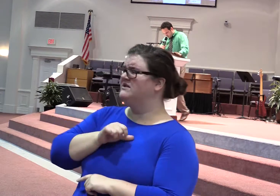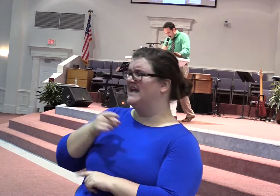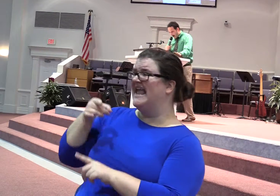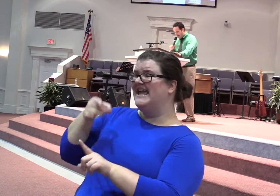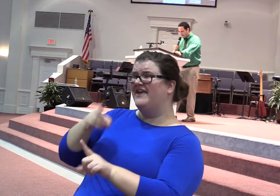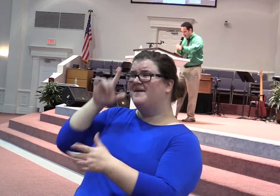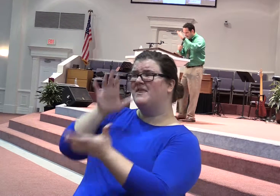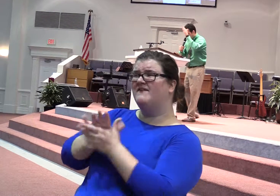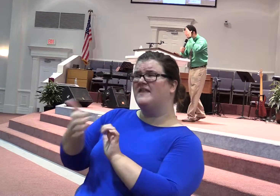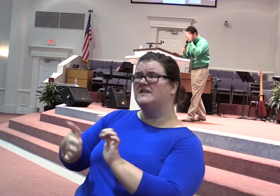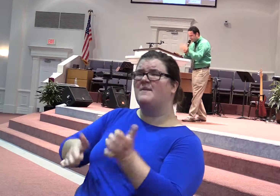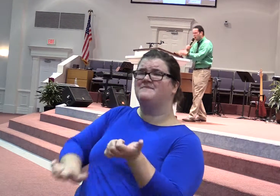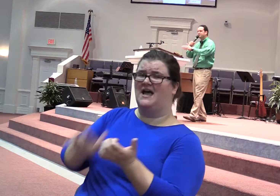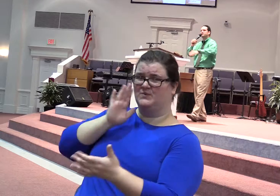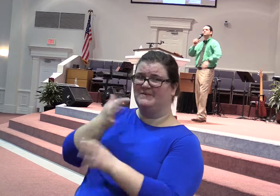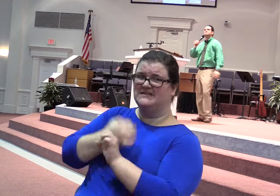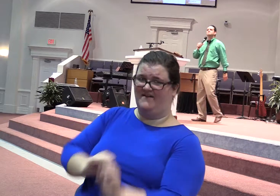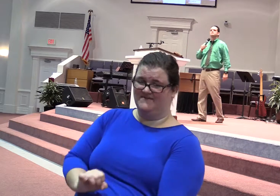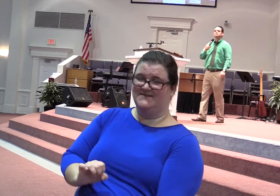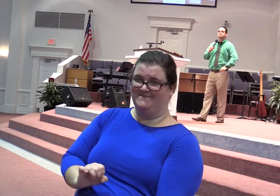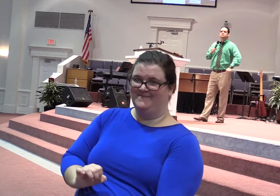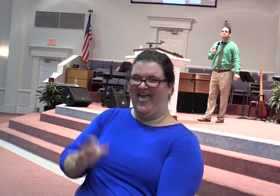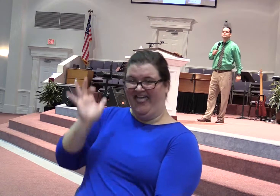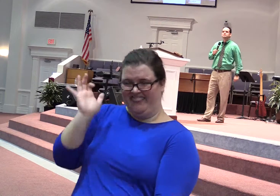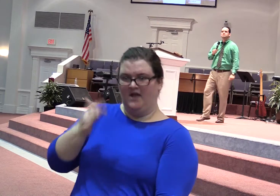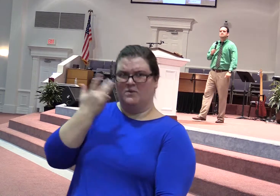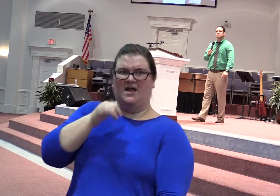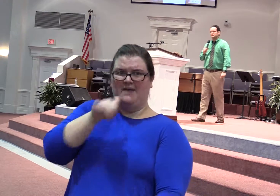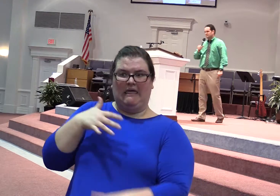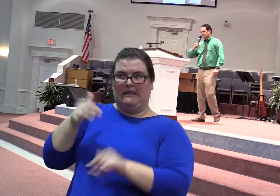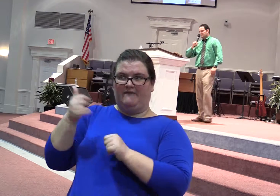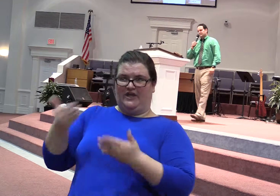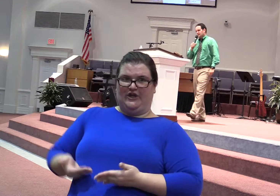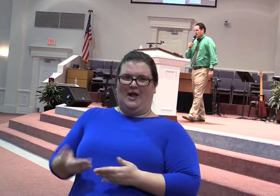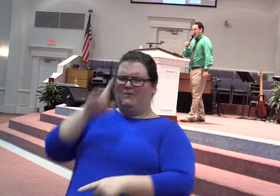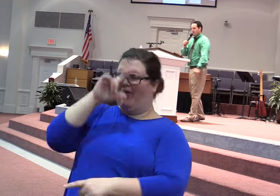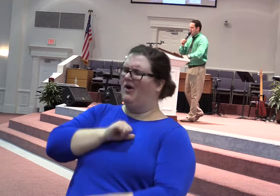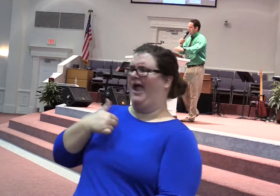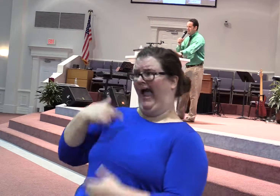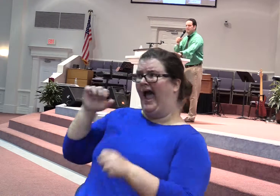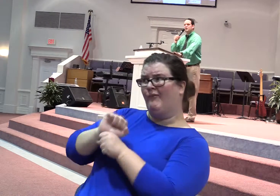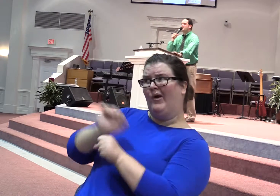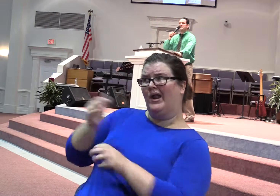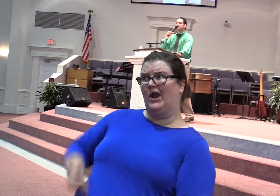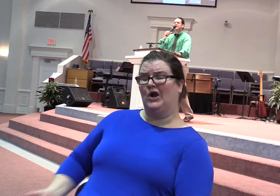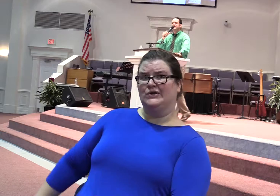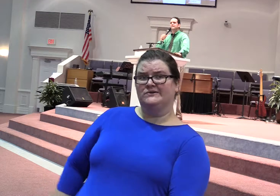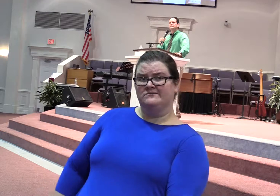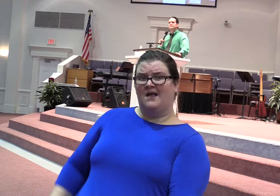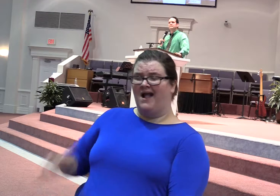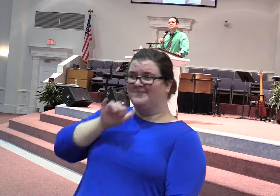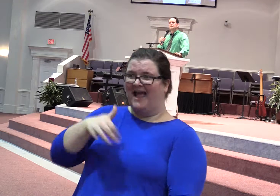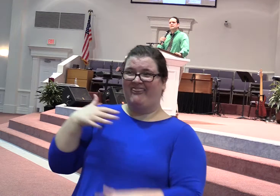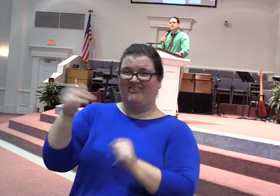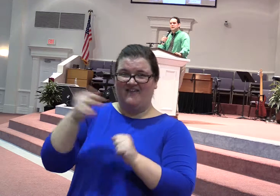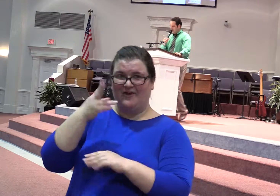This is why I'm not living this church. Come on. I want you. I'm not living UPC.